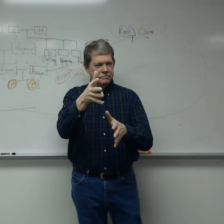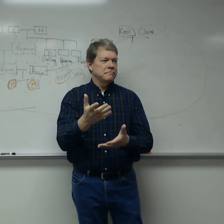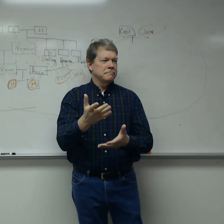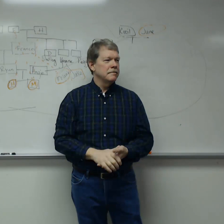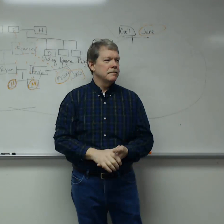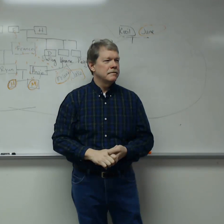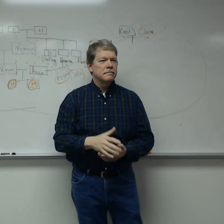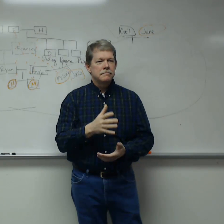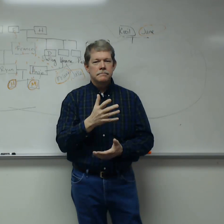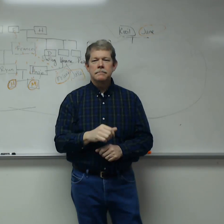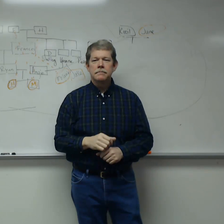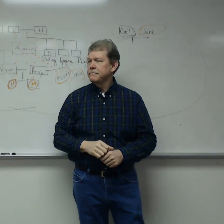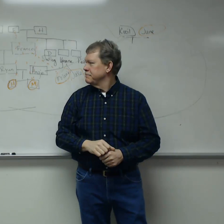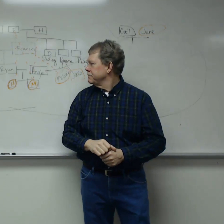Great grandpa.